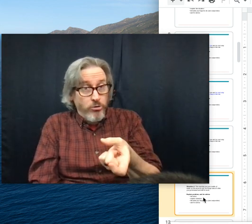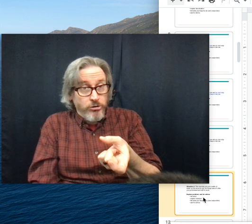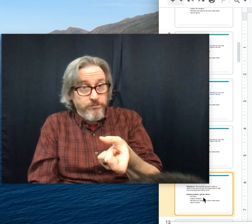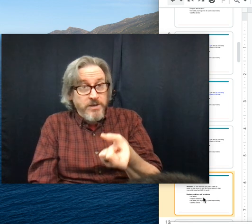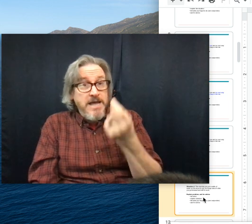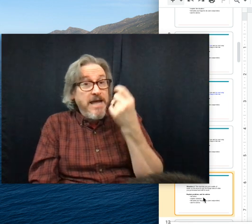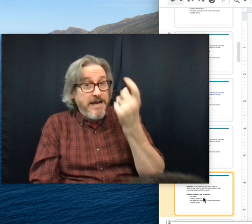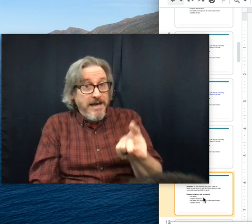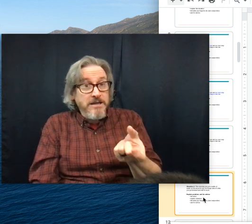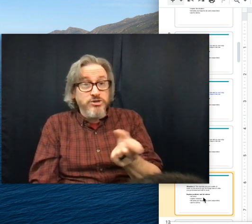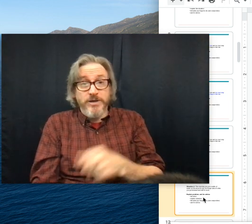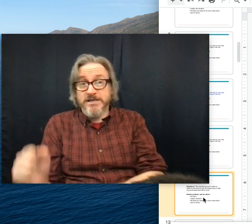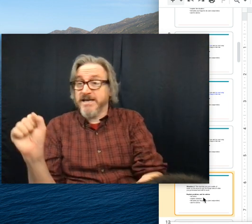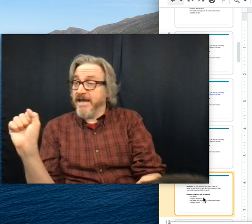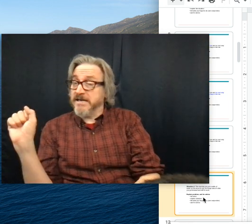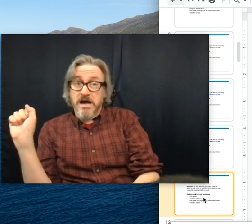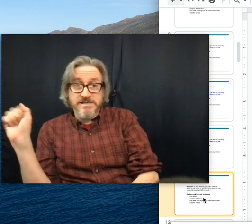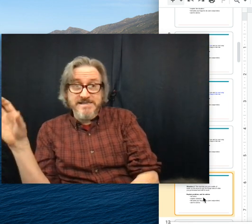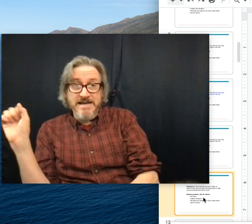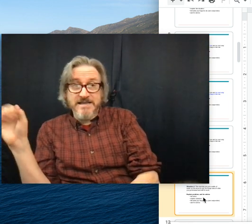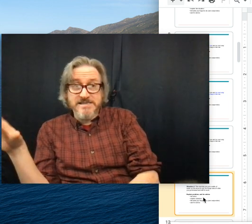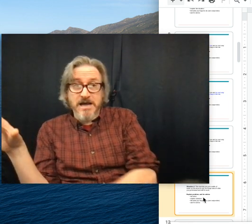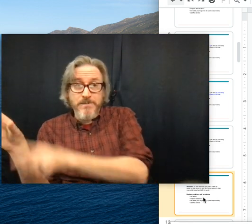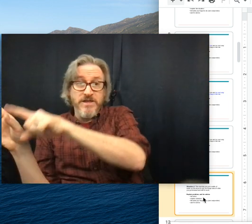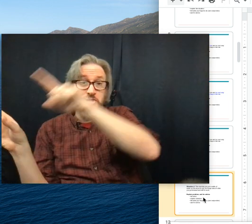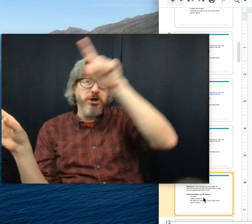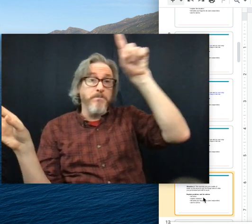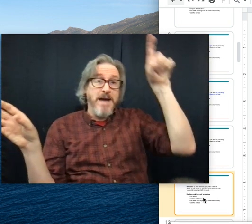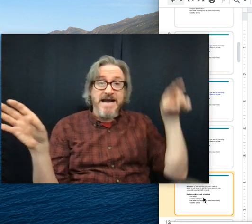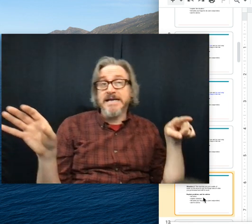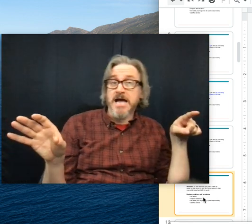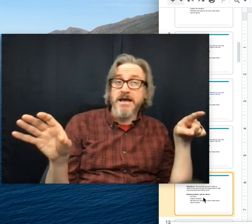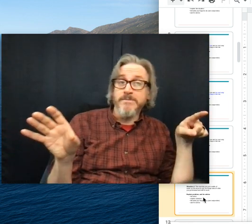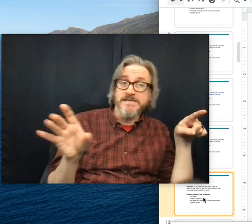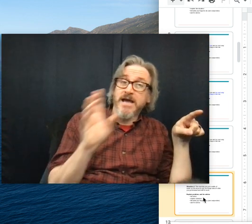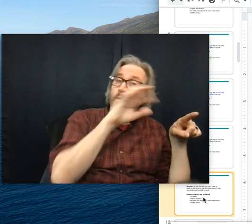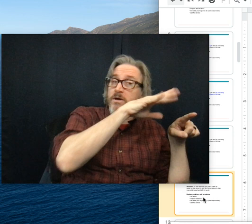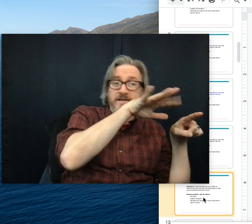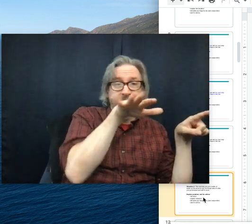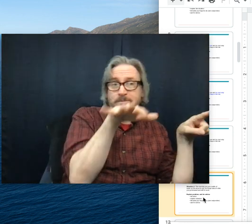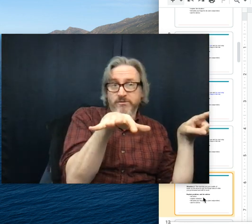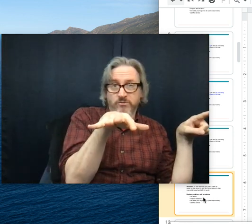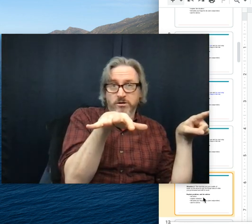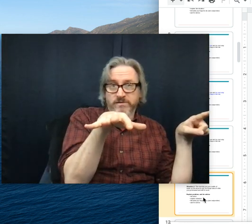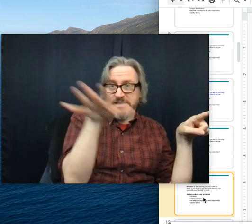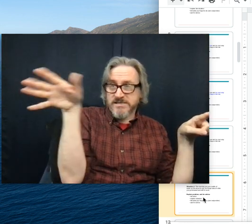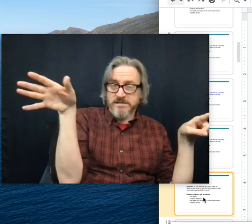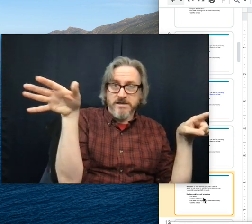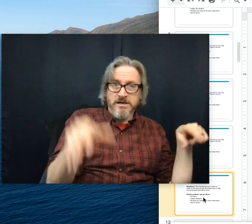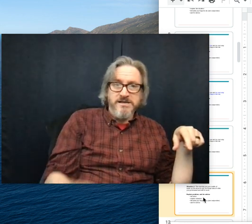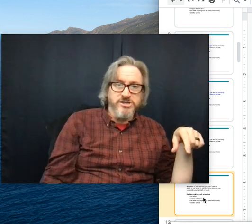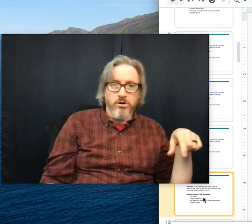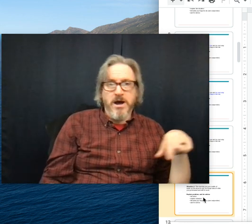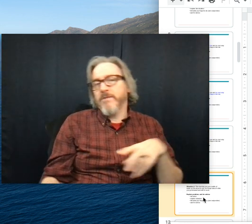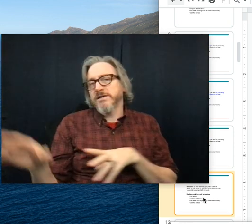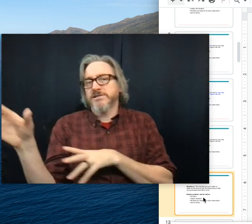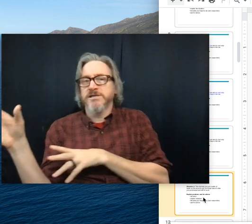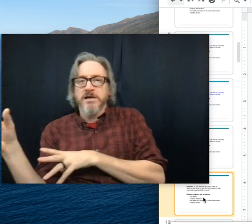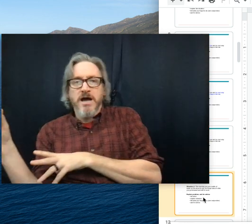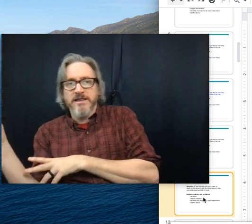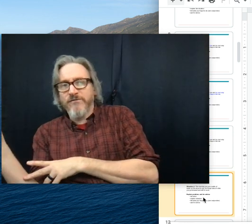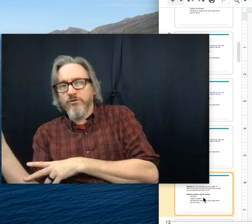in order. In English, we can say, set this up, and then jump back in time and say, oh, and this happened before this. So